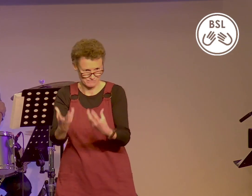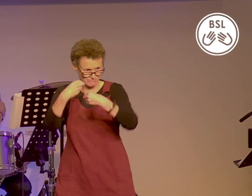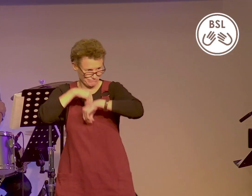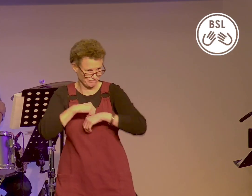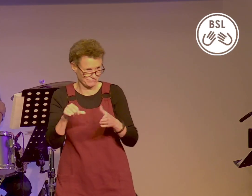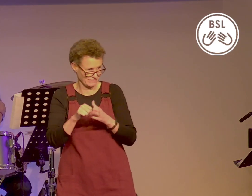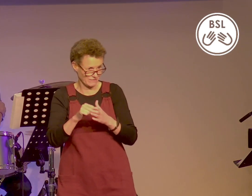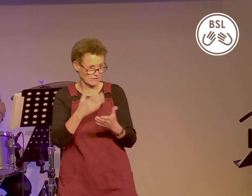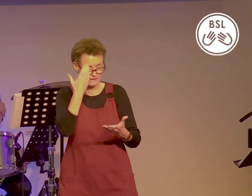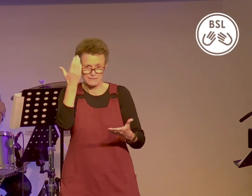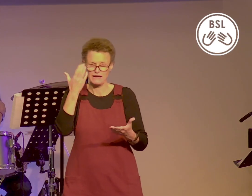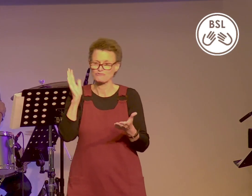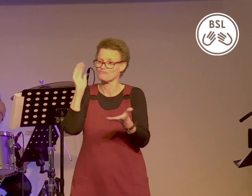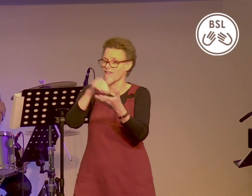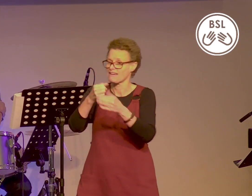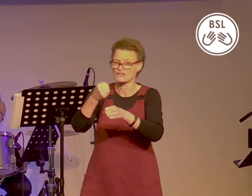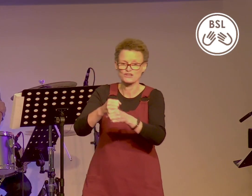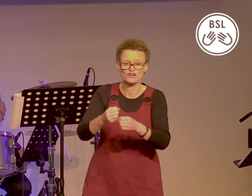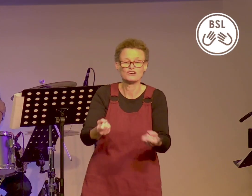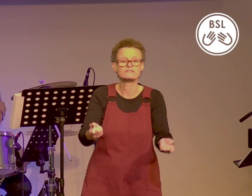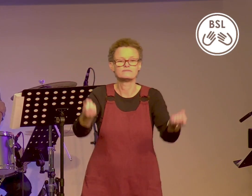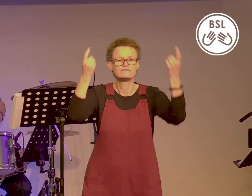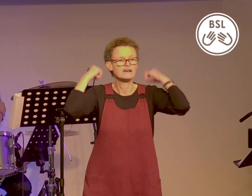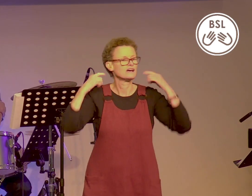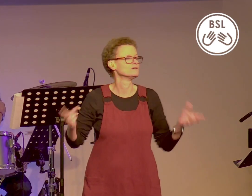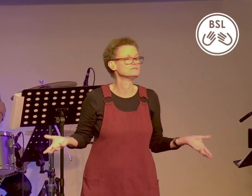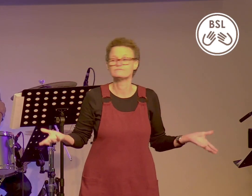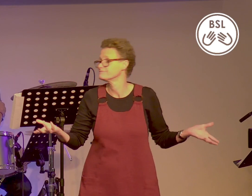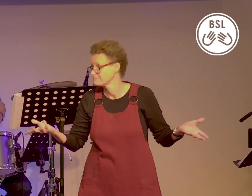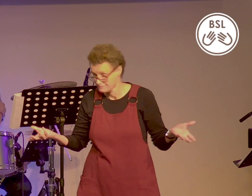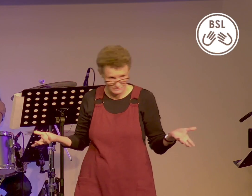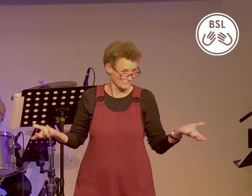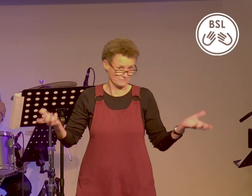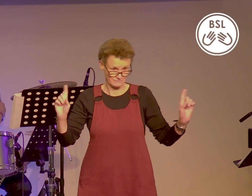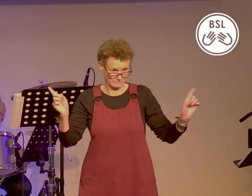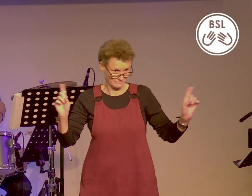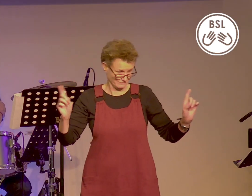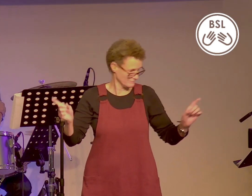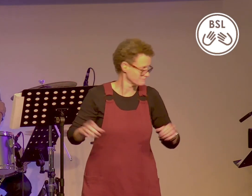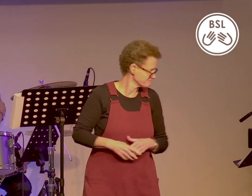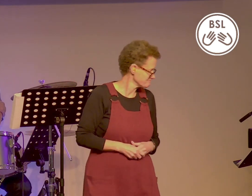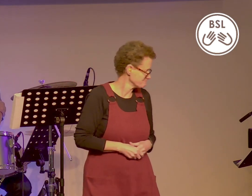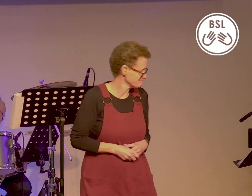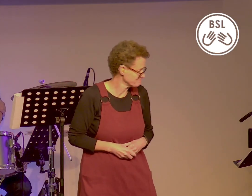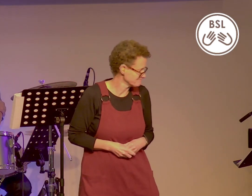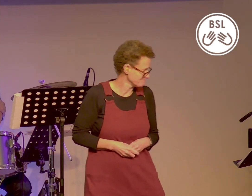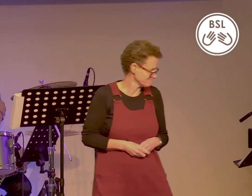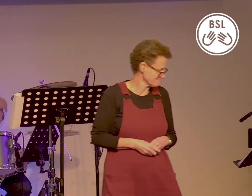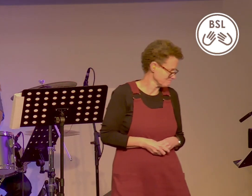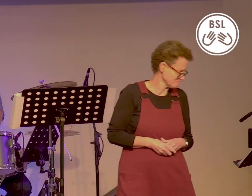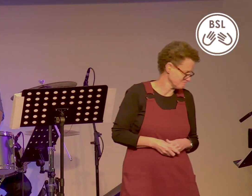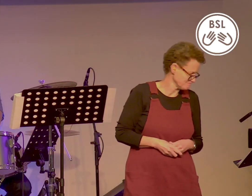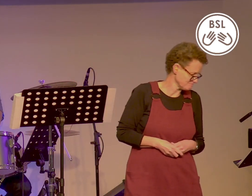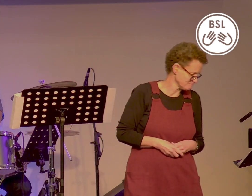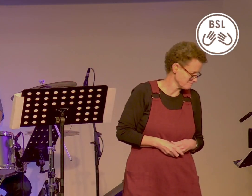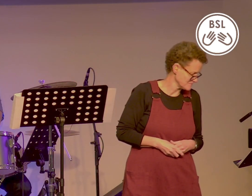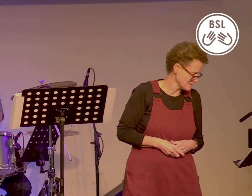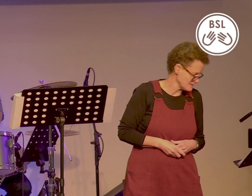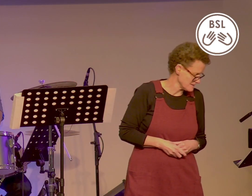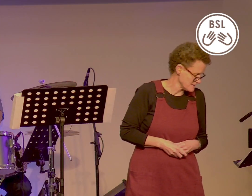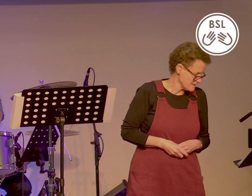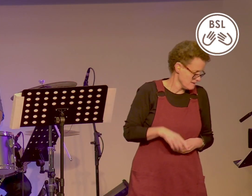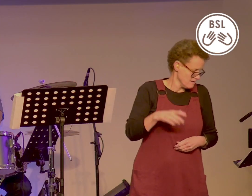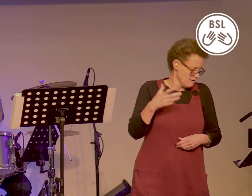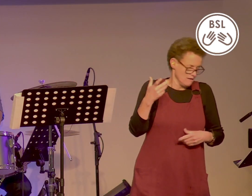them access the Bible and also perhaps some preaches. They wouldn't be able to understand them